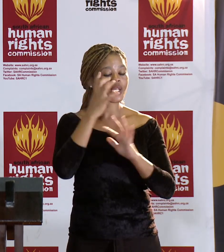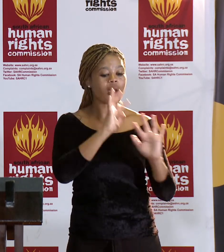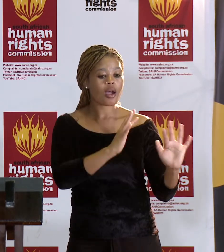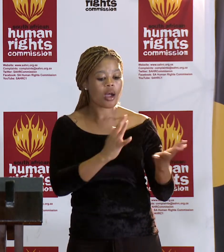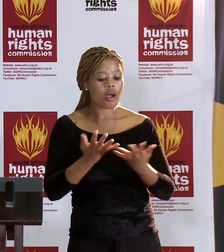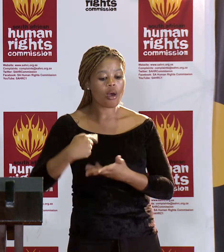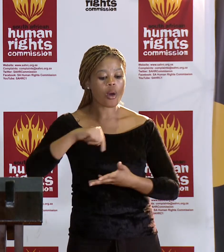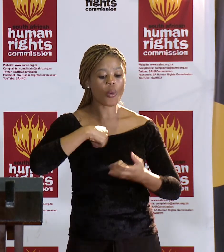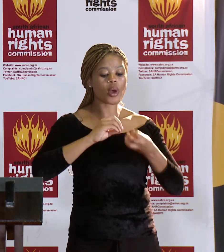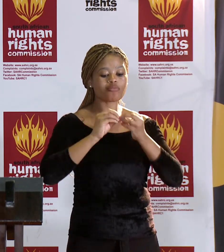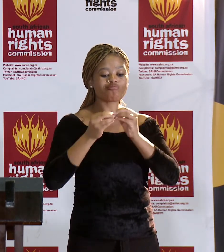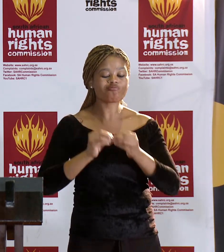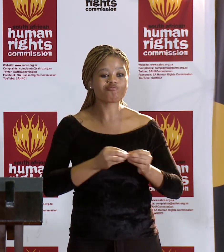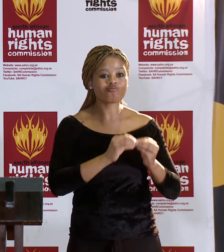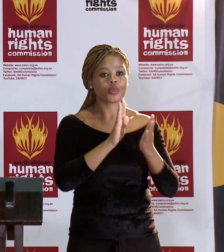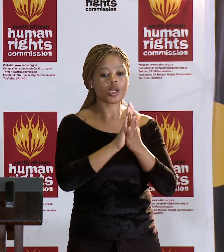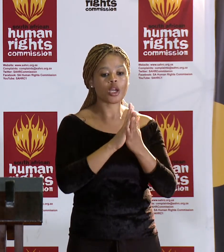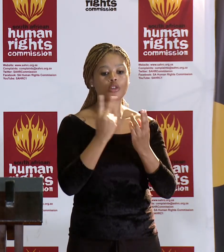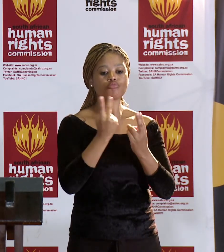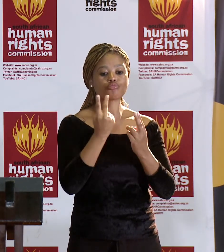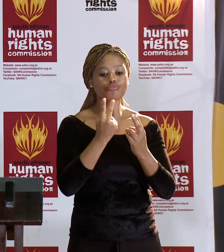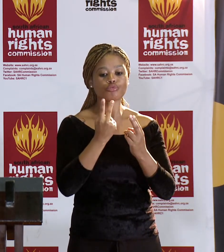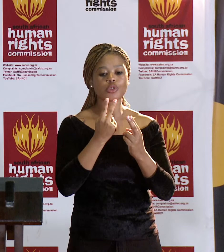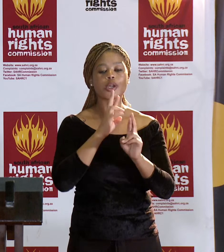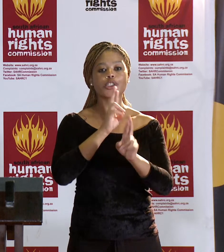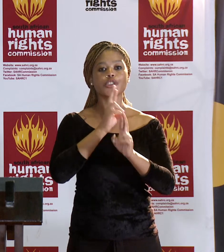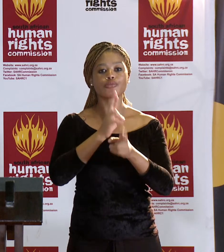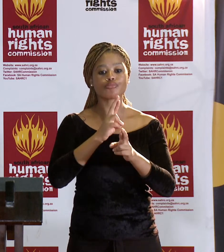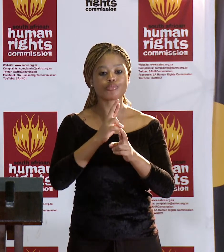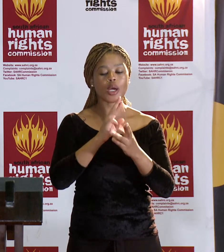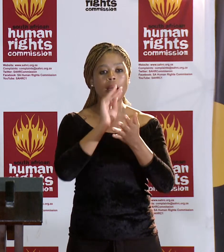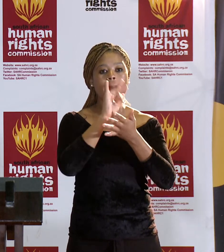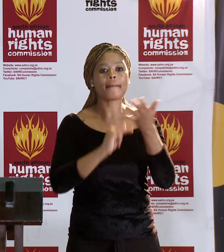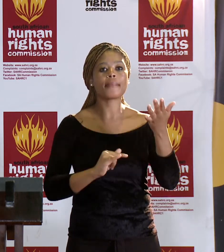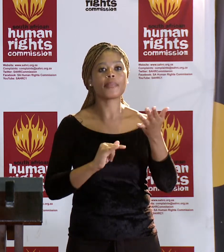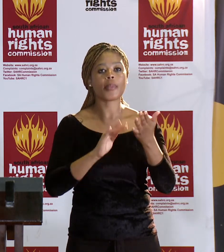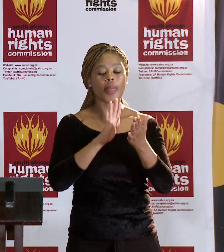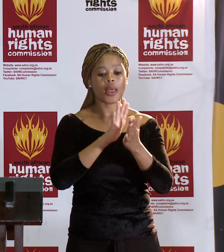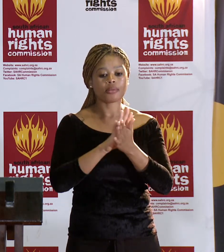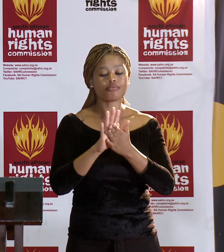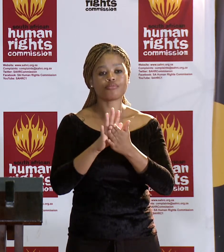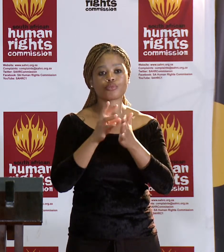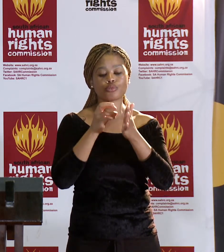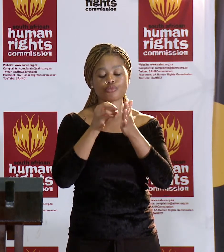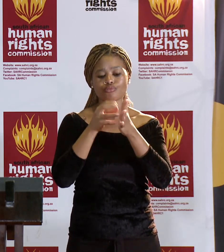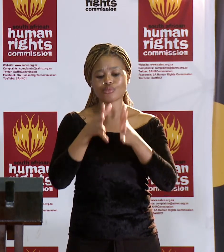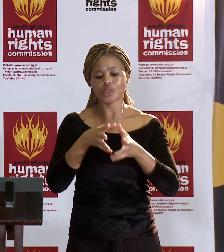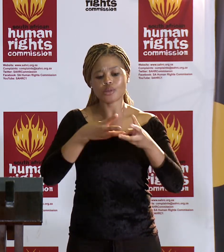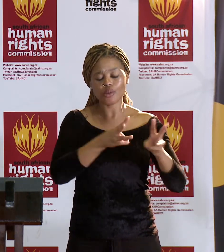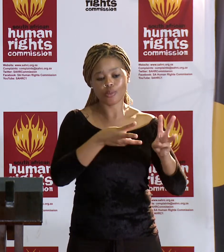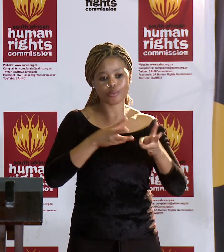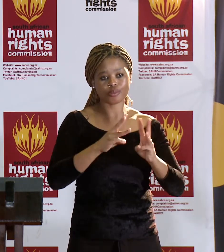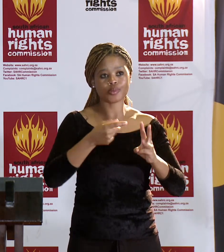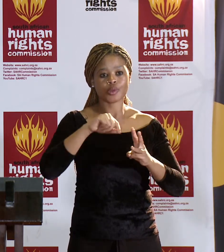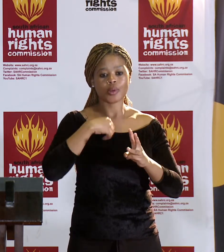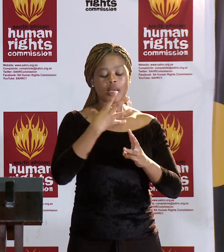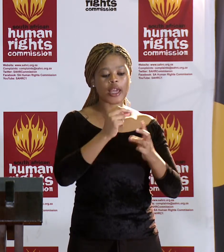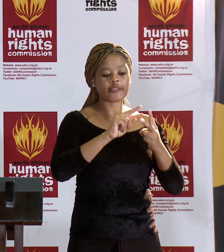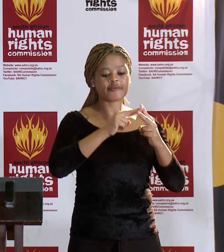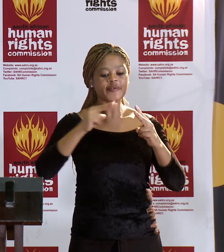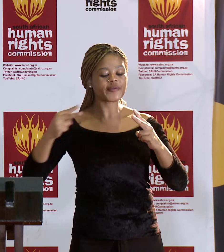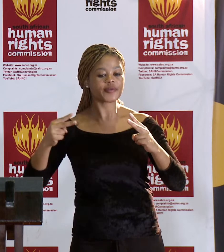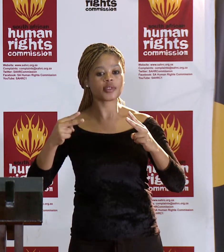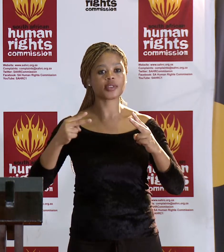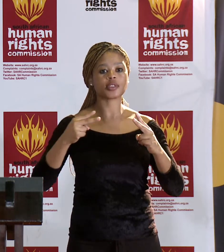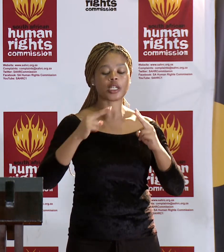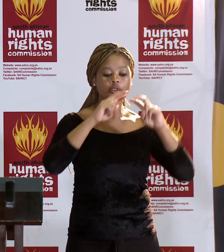we create, but also respond to messages in critically astute ways. We have various